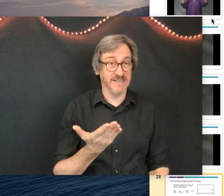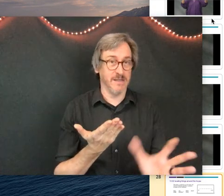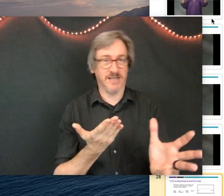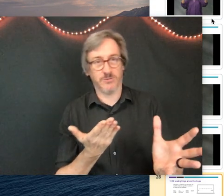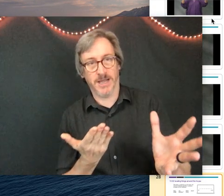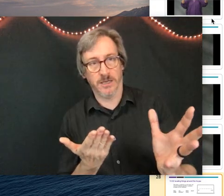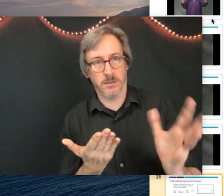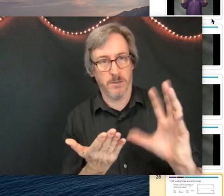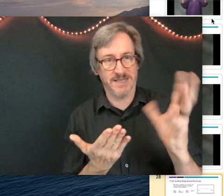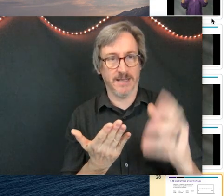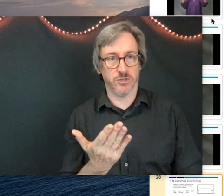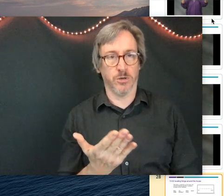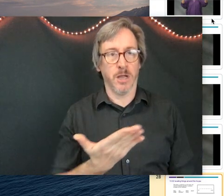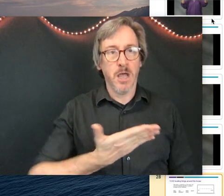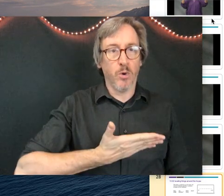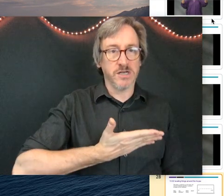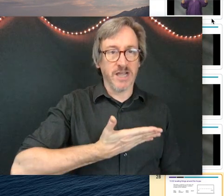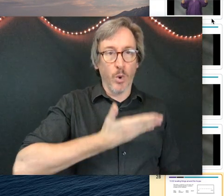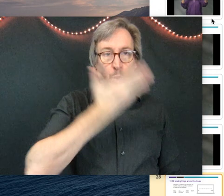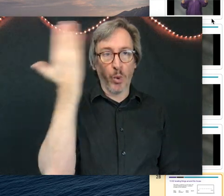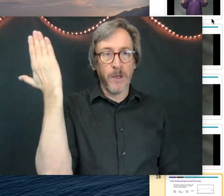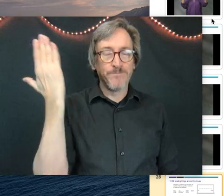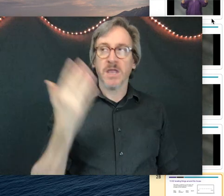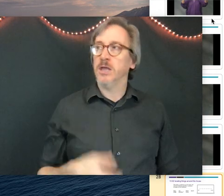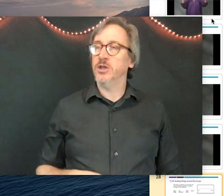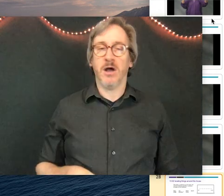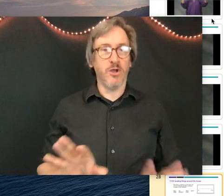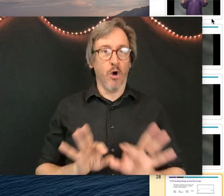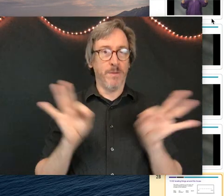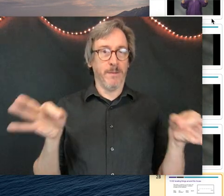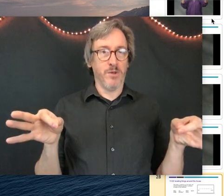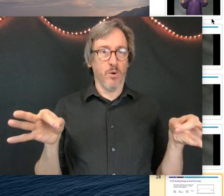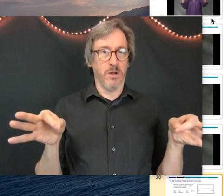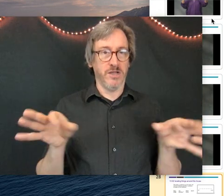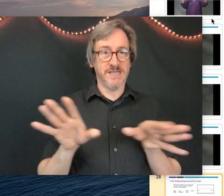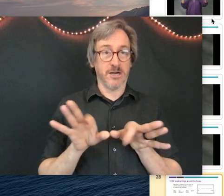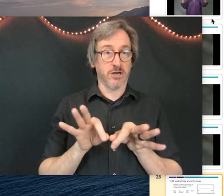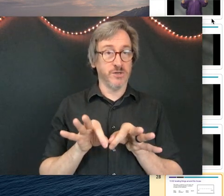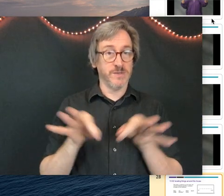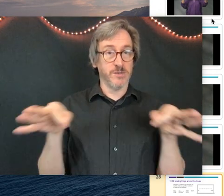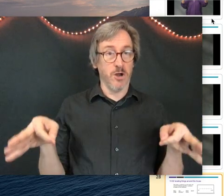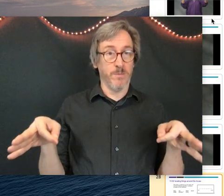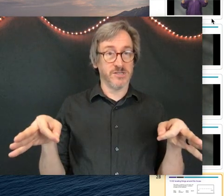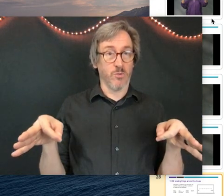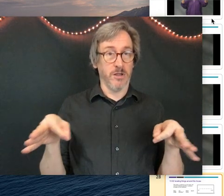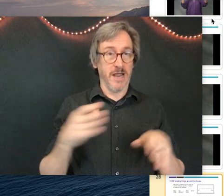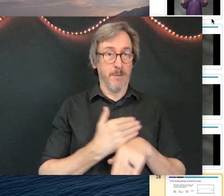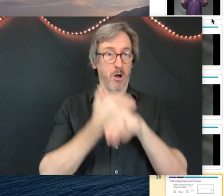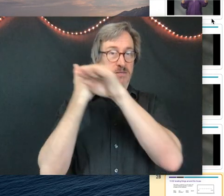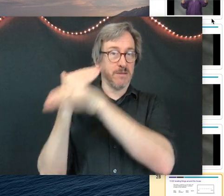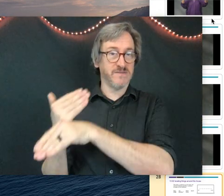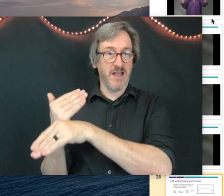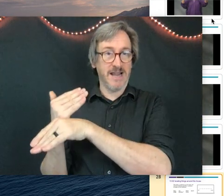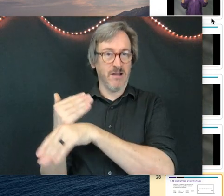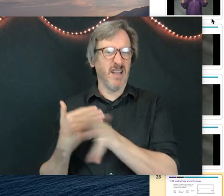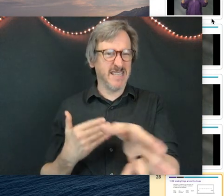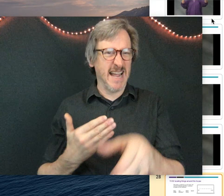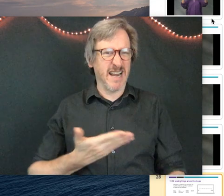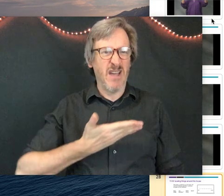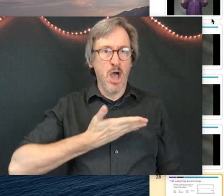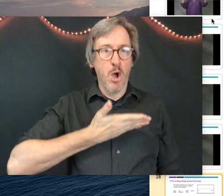with is the best way I can, the best English word, where it's like, you know how you open up you see on cartoons when someone opens their wallet and a moth comes flying